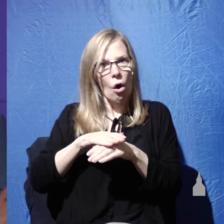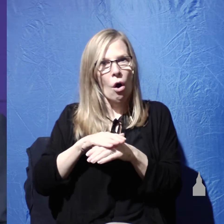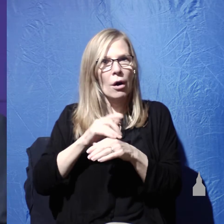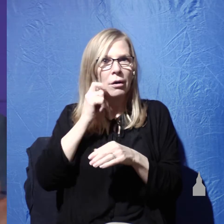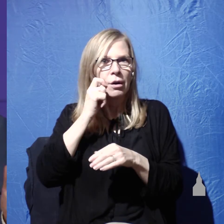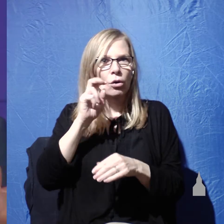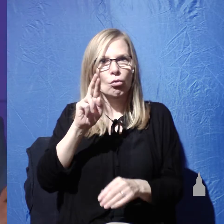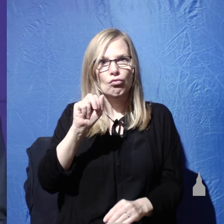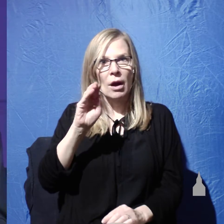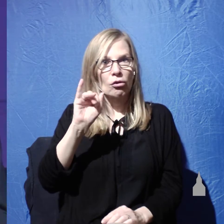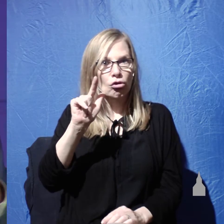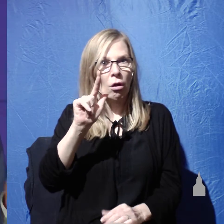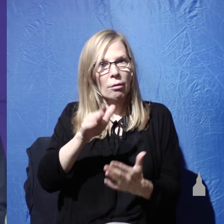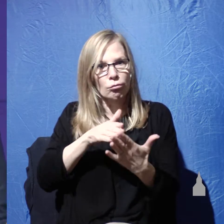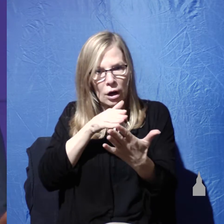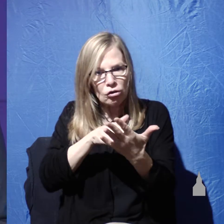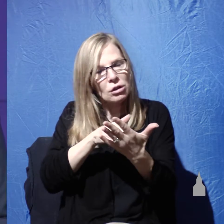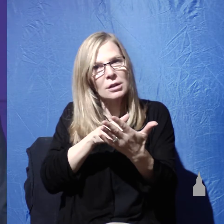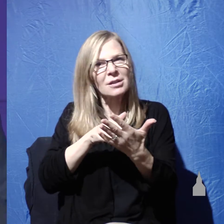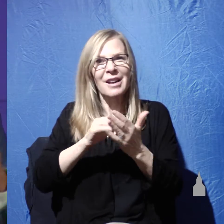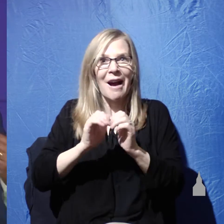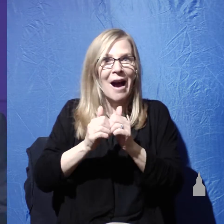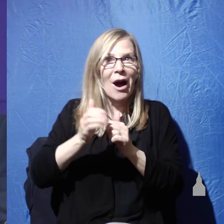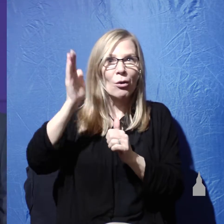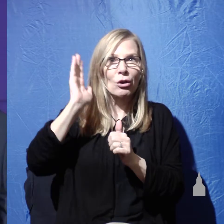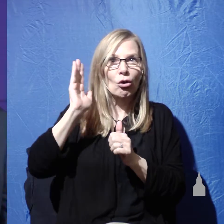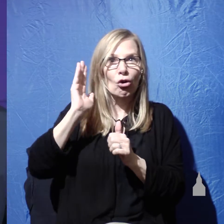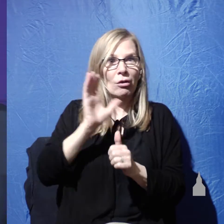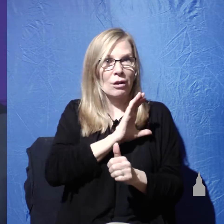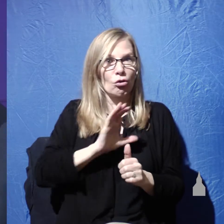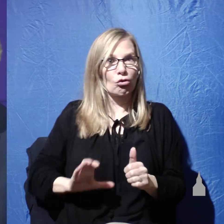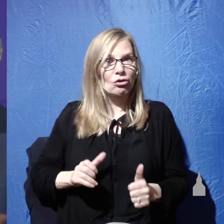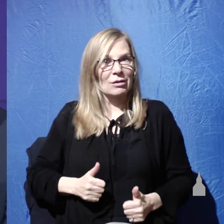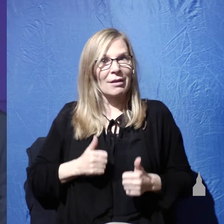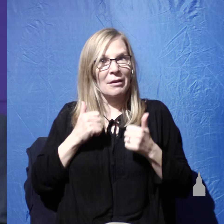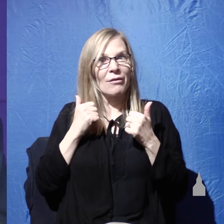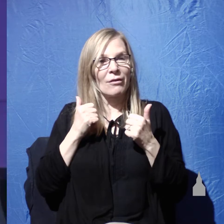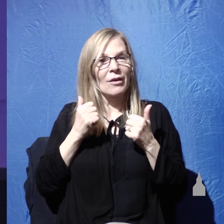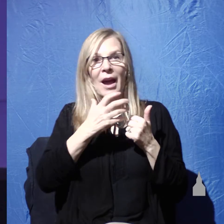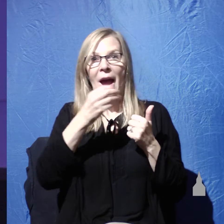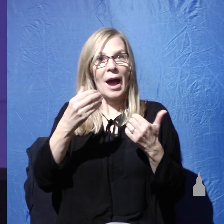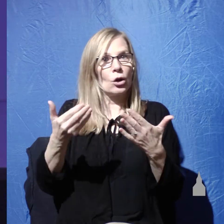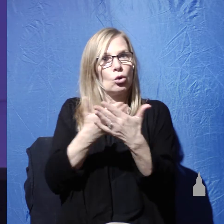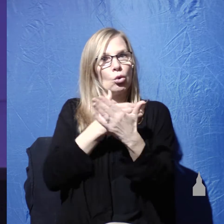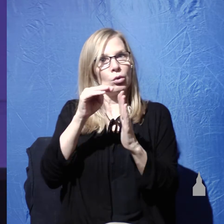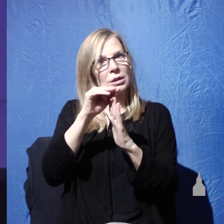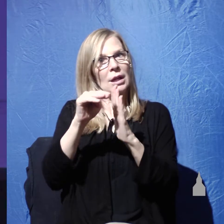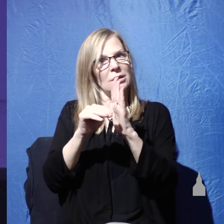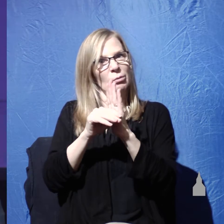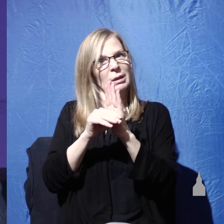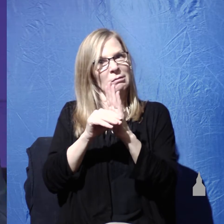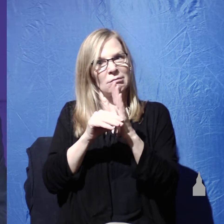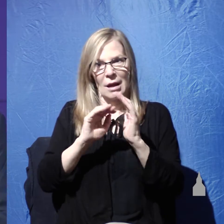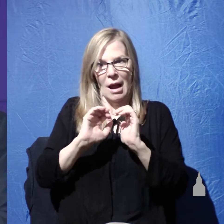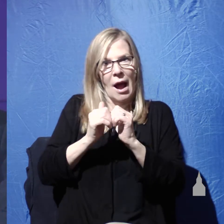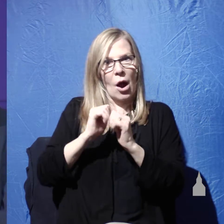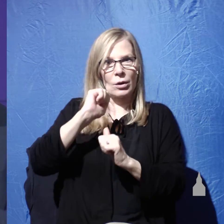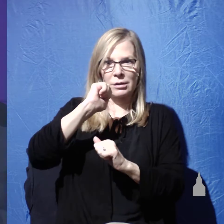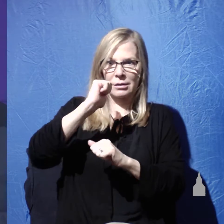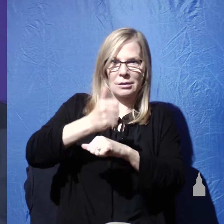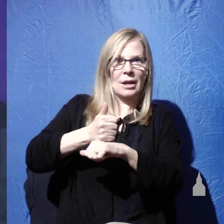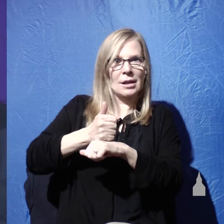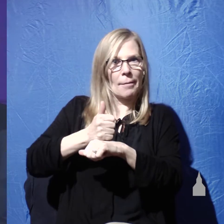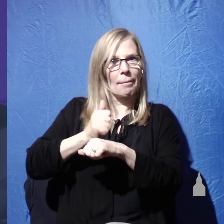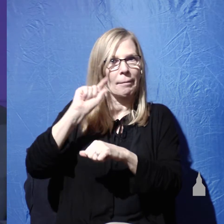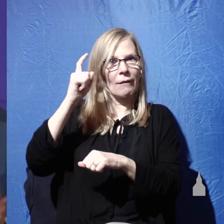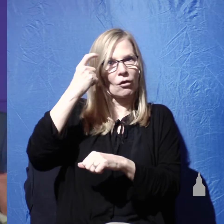prejudice, about how the early Christians lived, and really the pattern, the New Testament pattern of local church government.